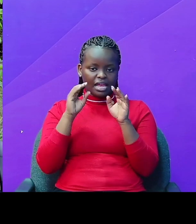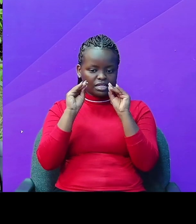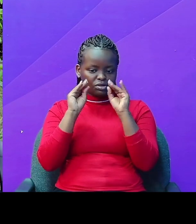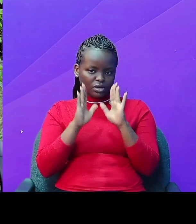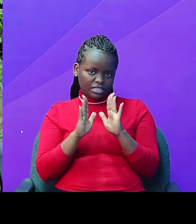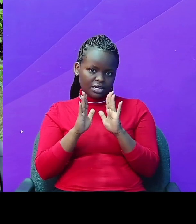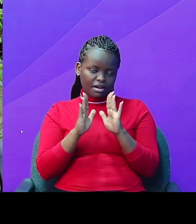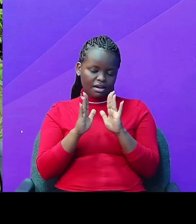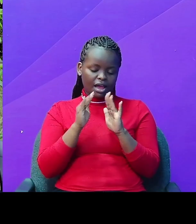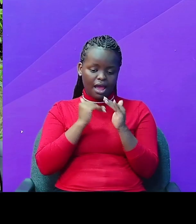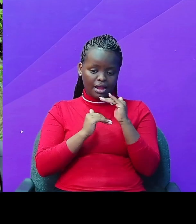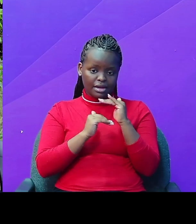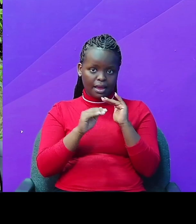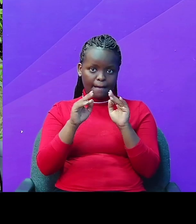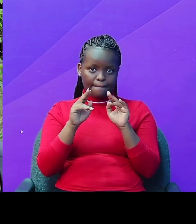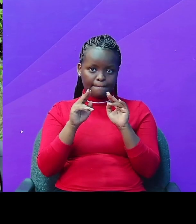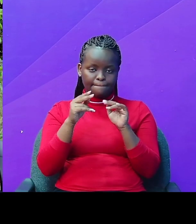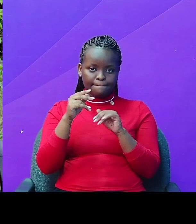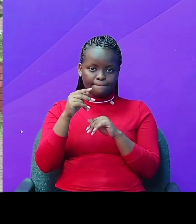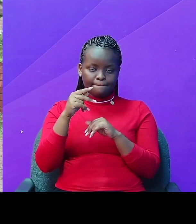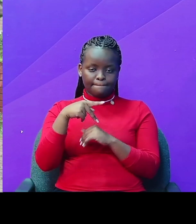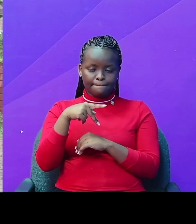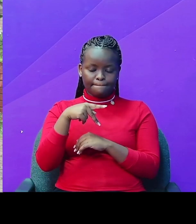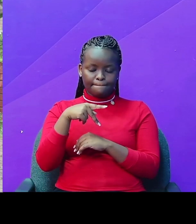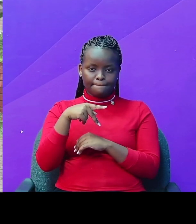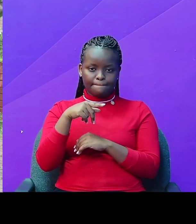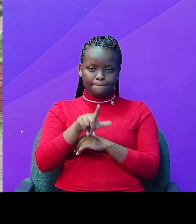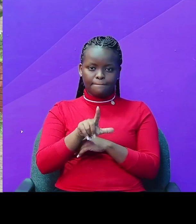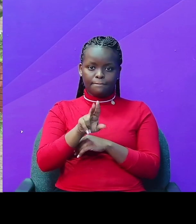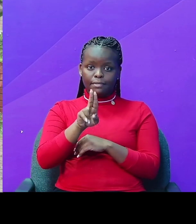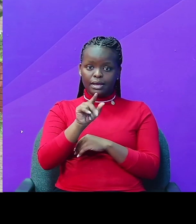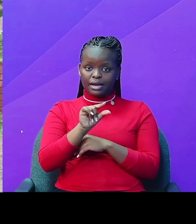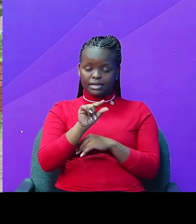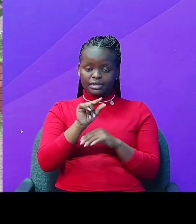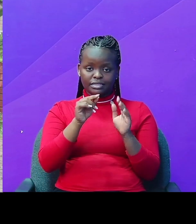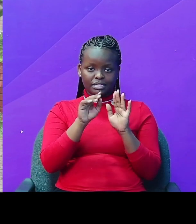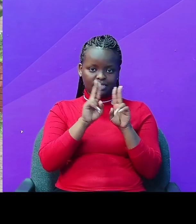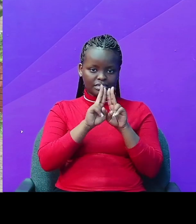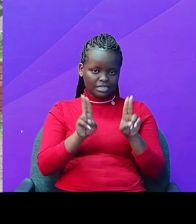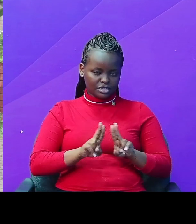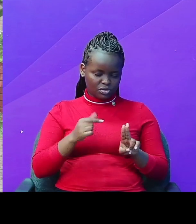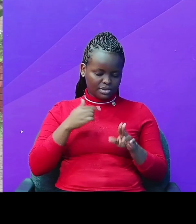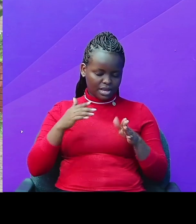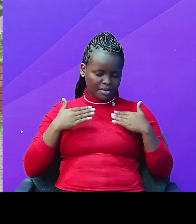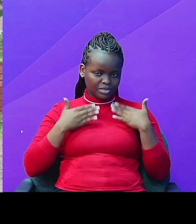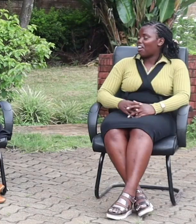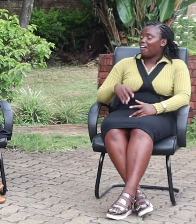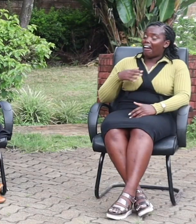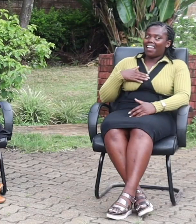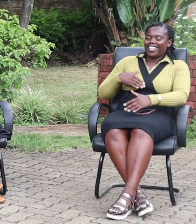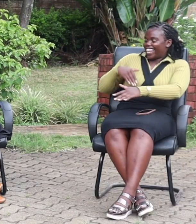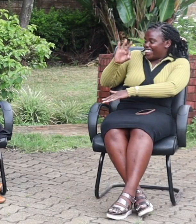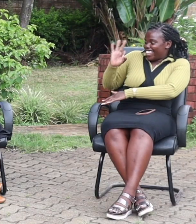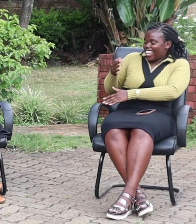International, and I am very happy to be here. Thank you. To the